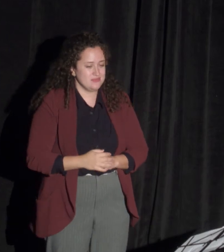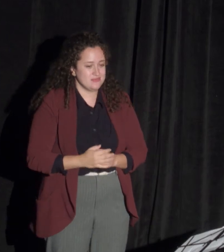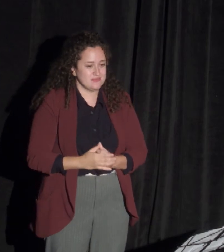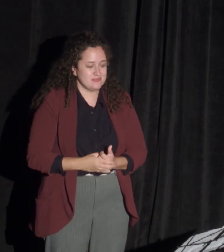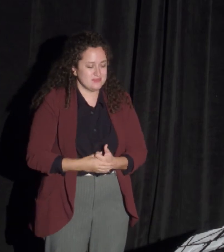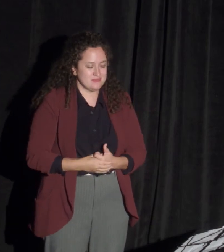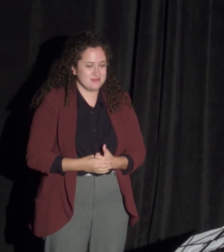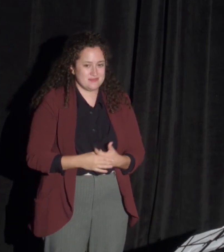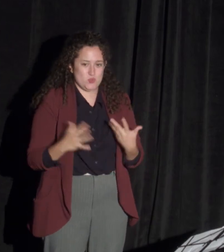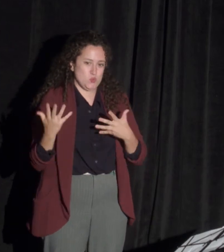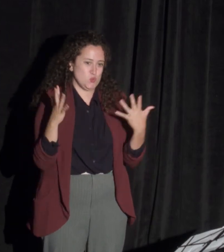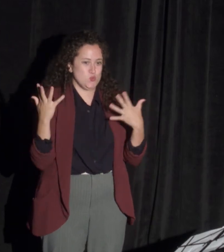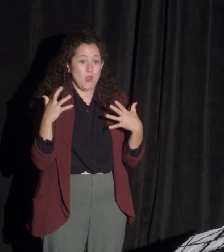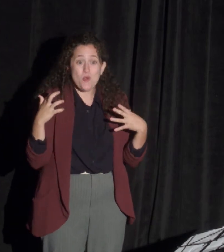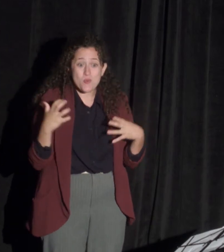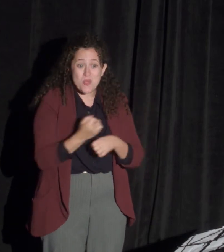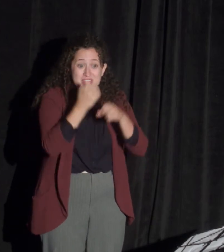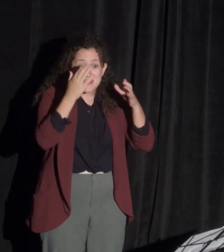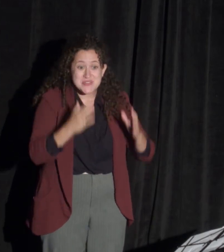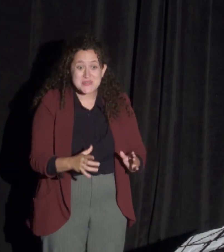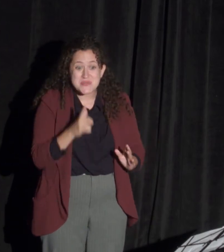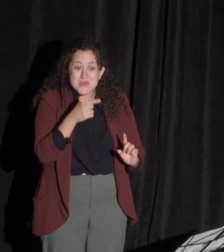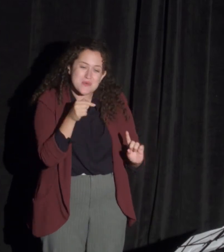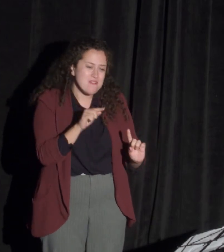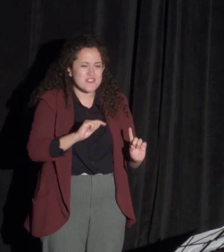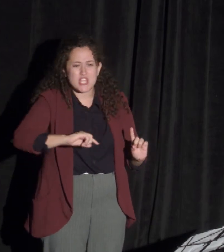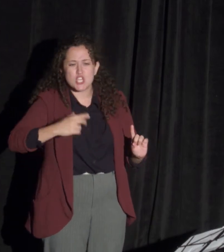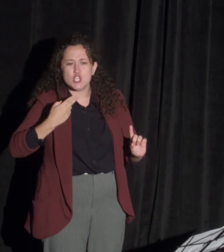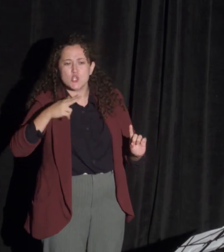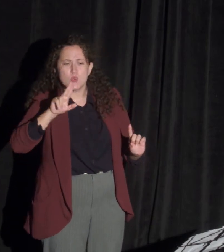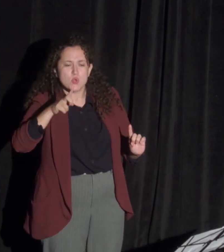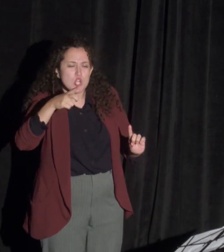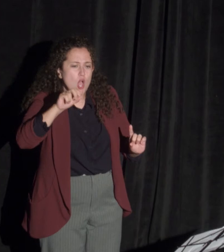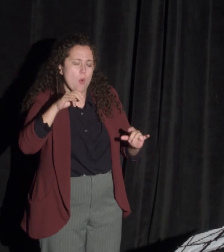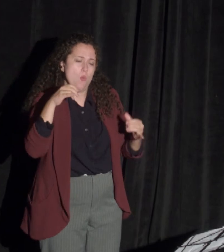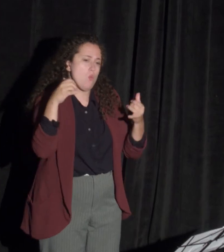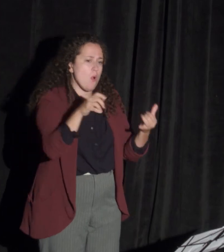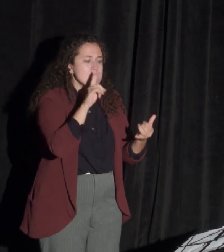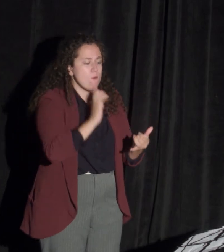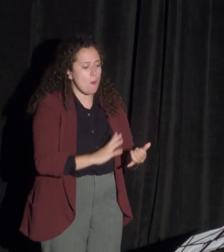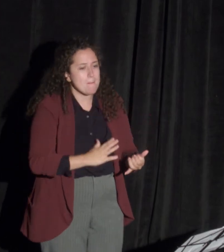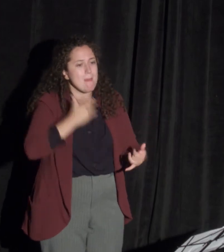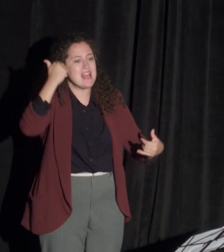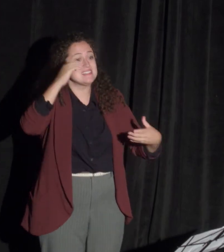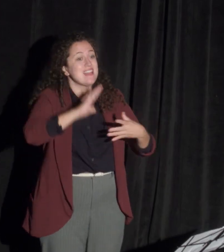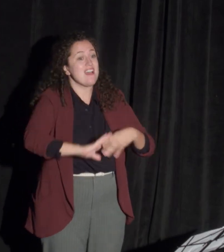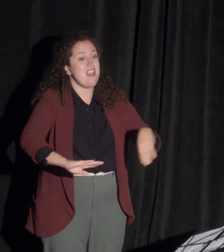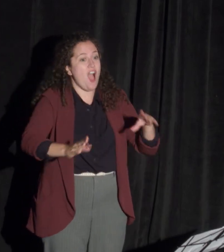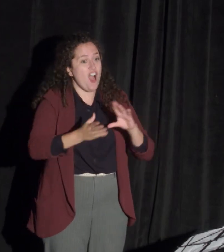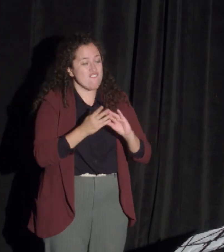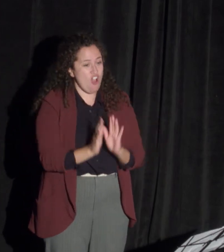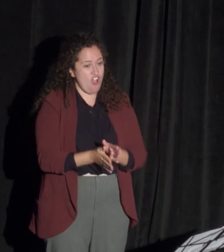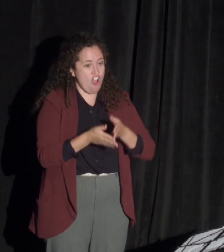Woo. And the winner of the Hugo for Best Novel is...